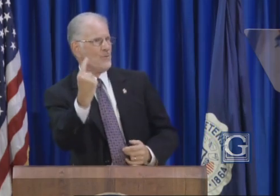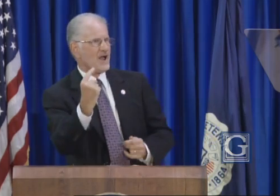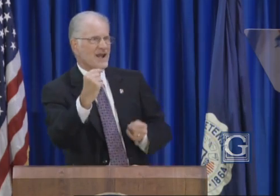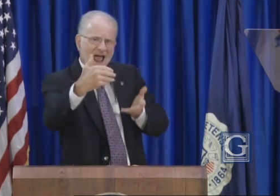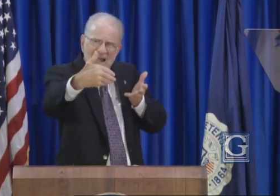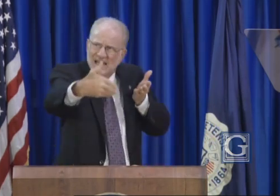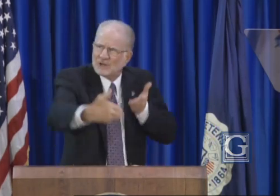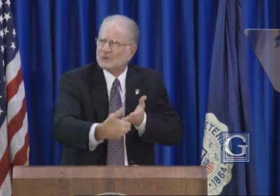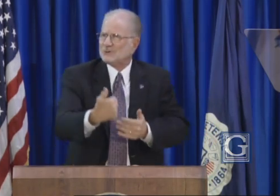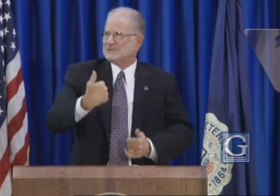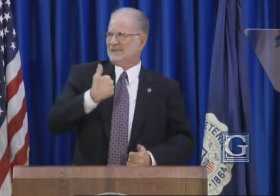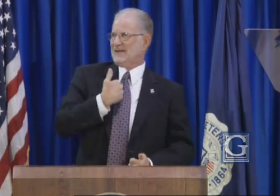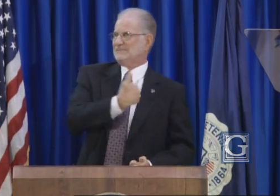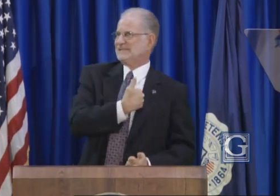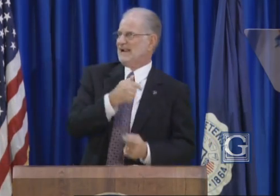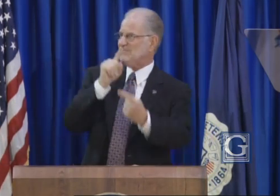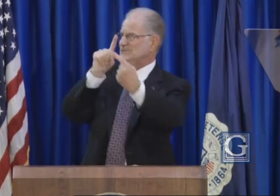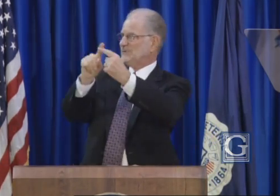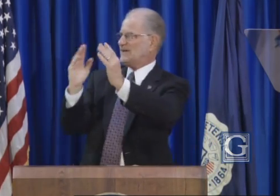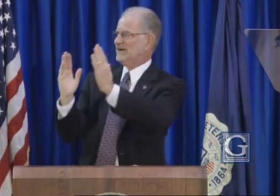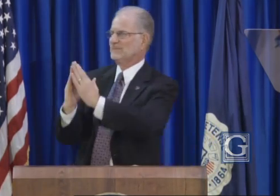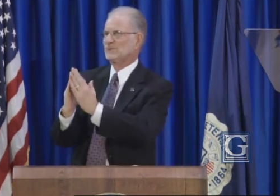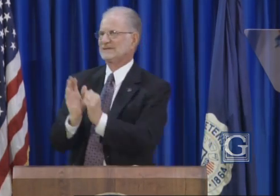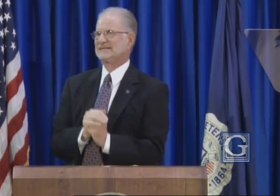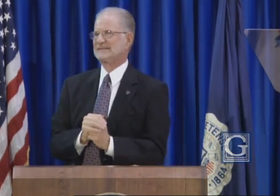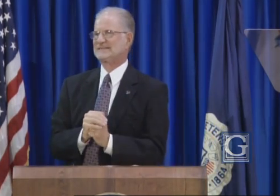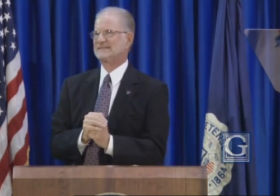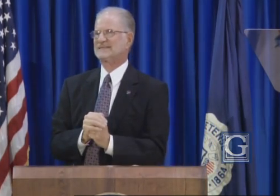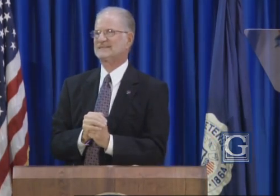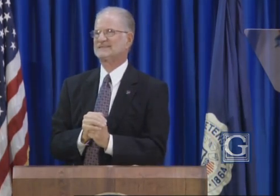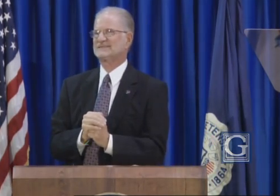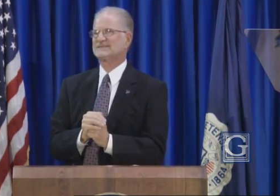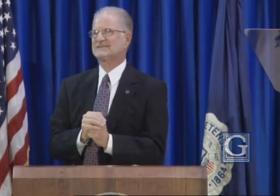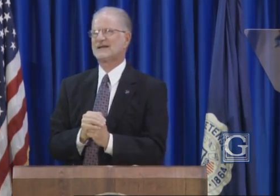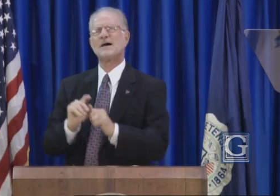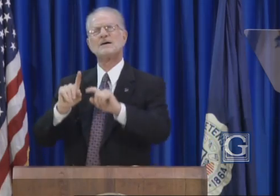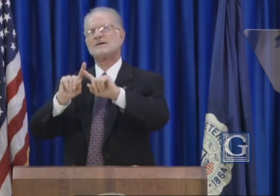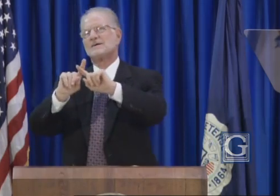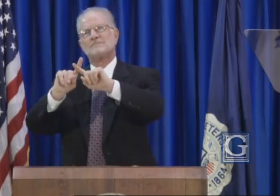by one and introduce themselves to the community.